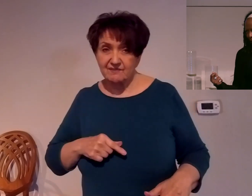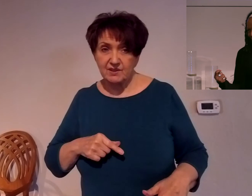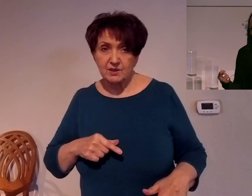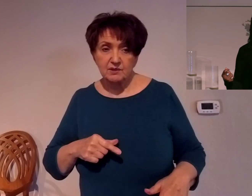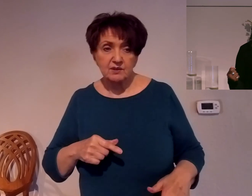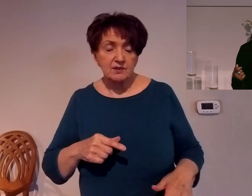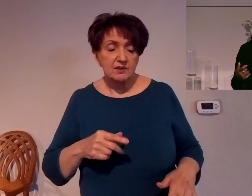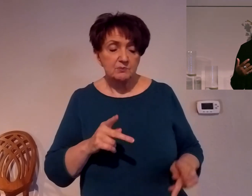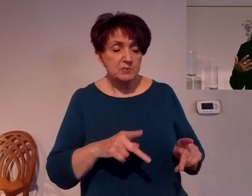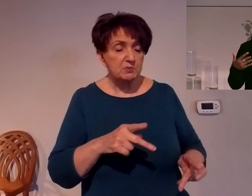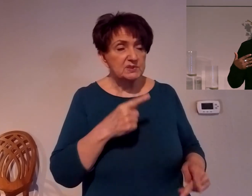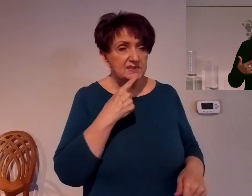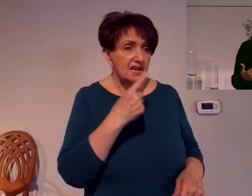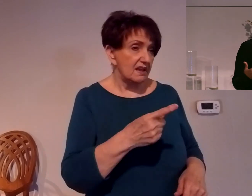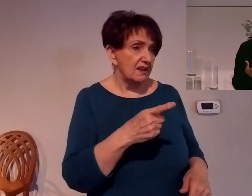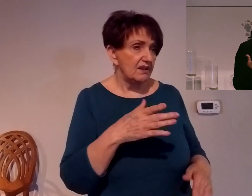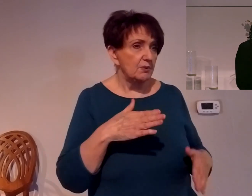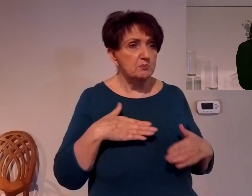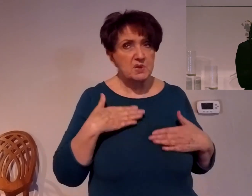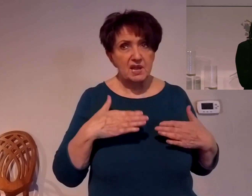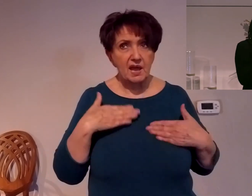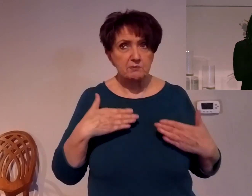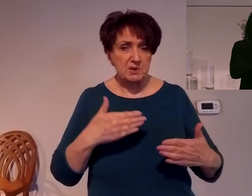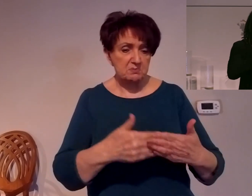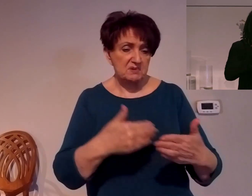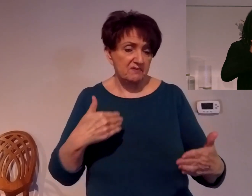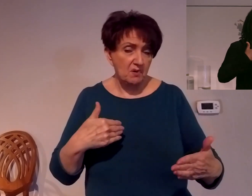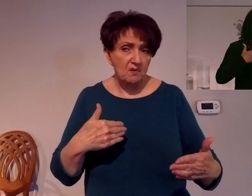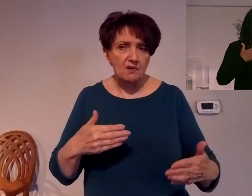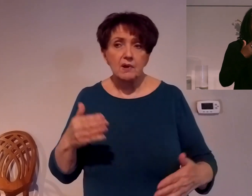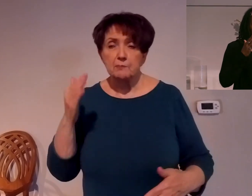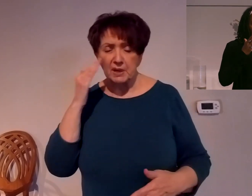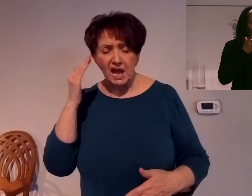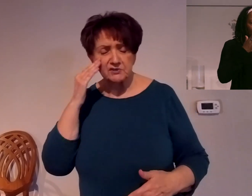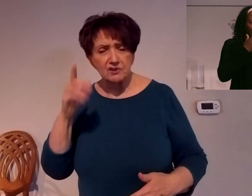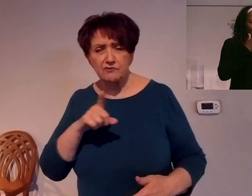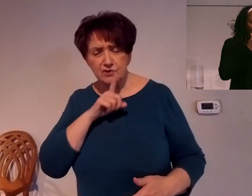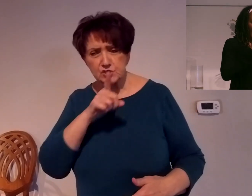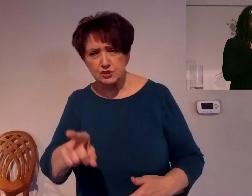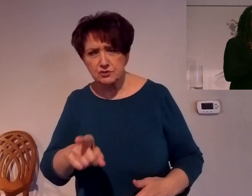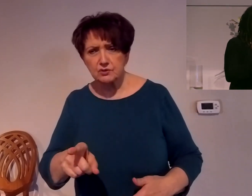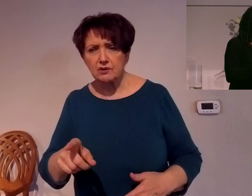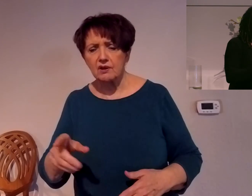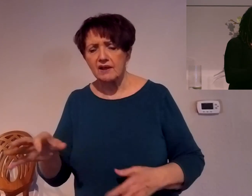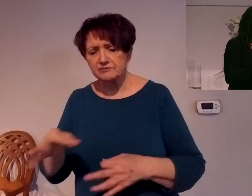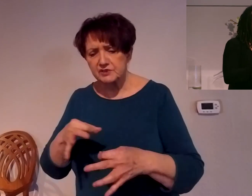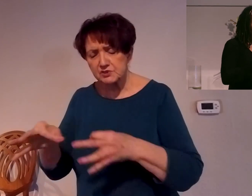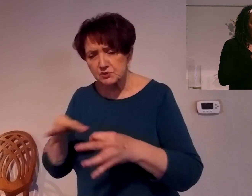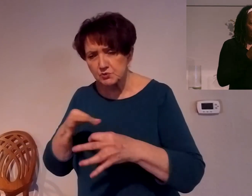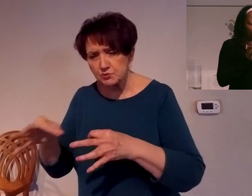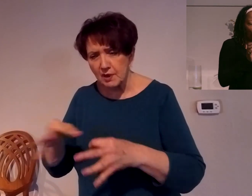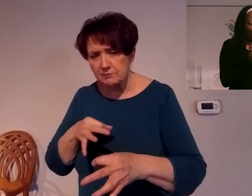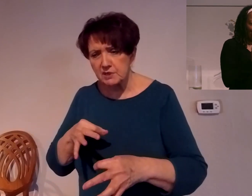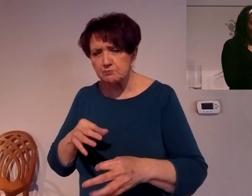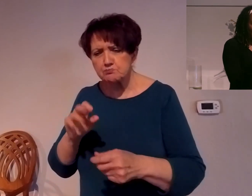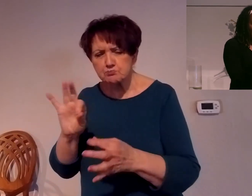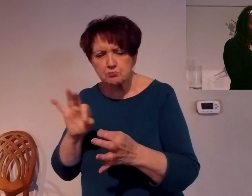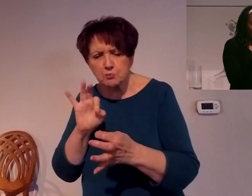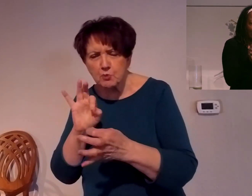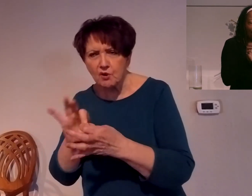in advance. But yes, I know, I am so sure I have described this so concretely,